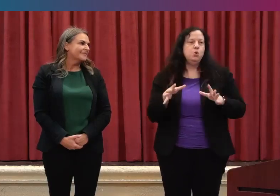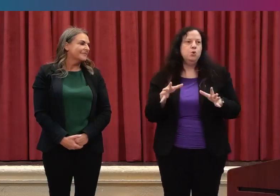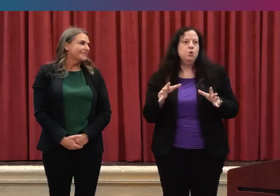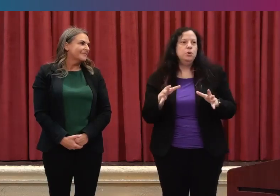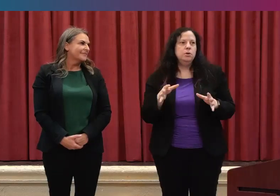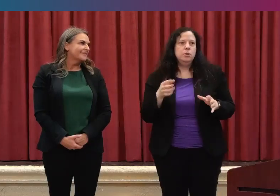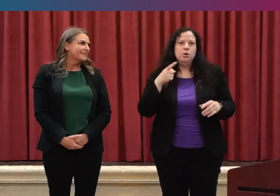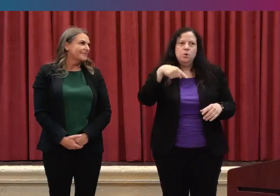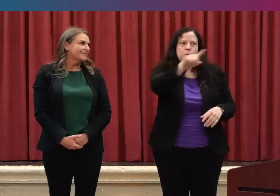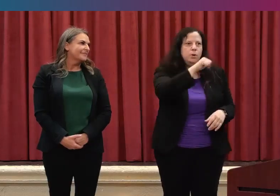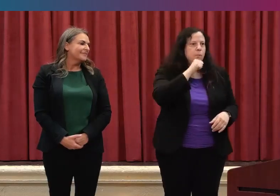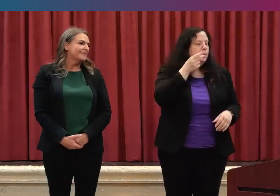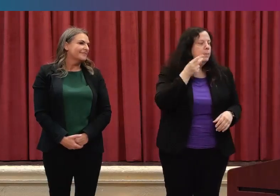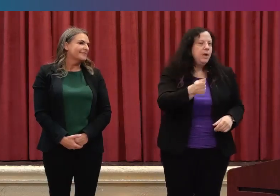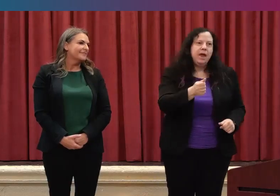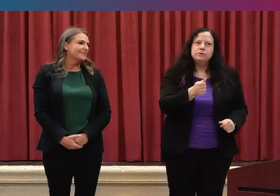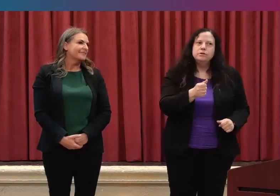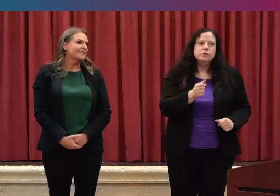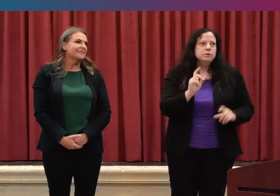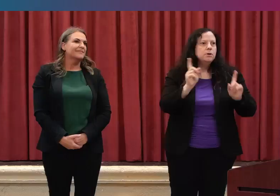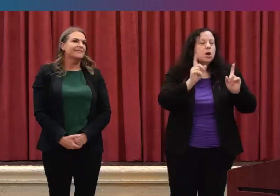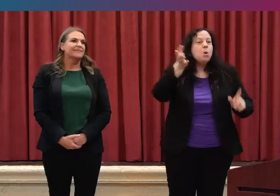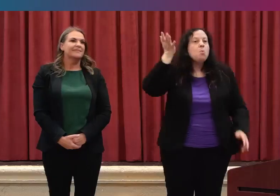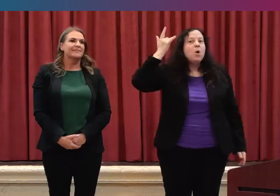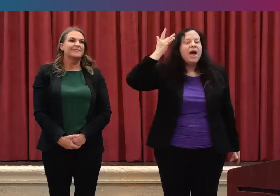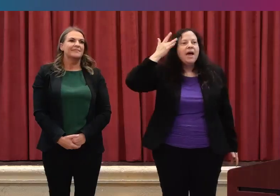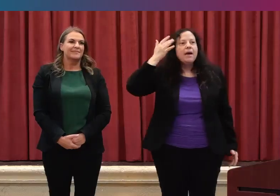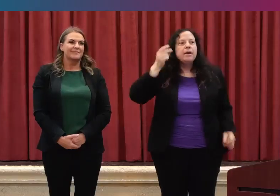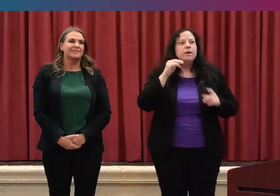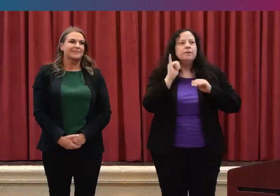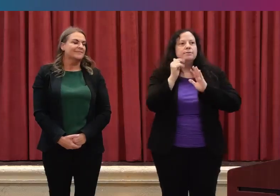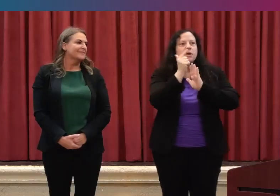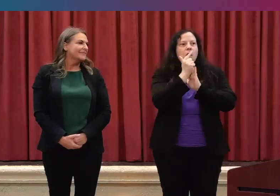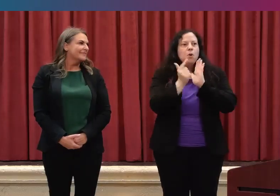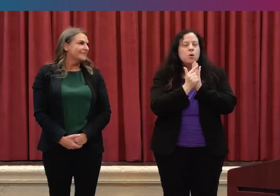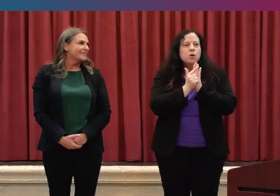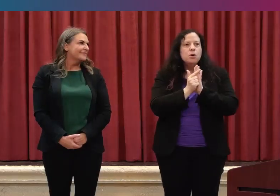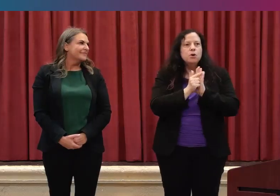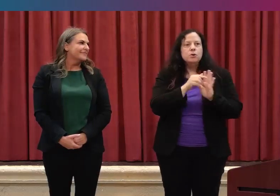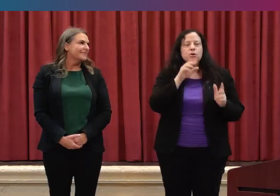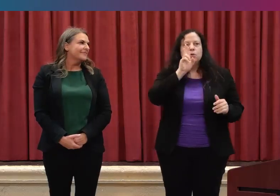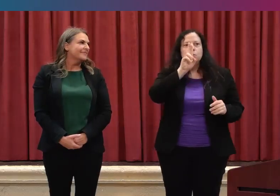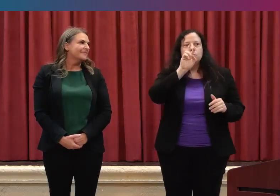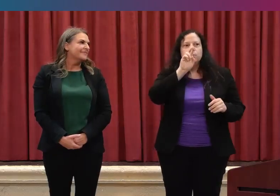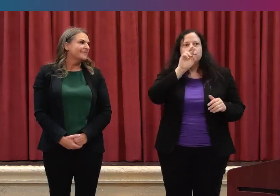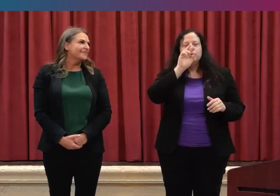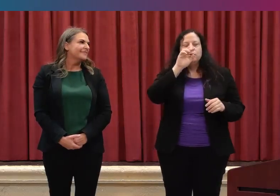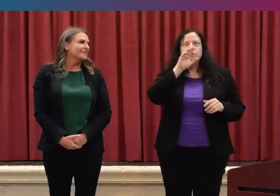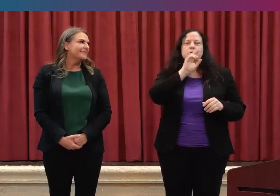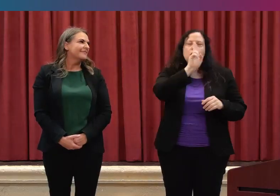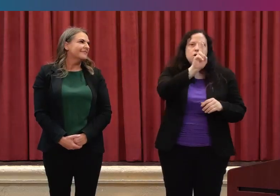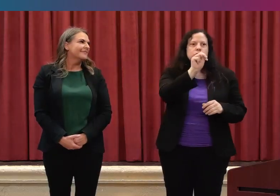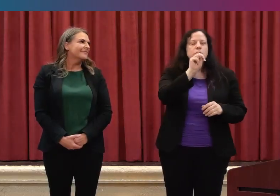pay for the interpreter to show up. The individual doesn't pay. The reason why it's the law states, the